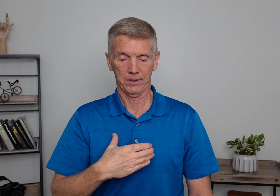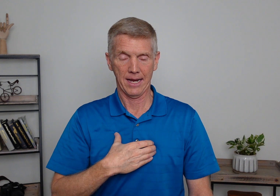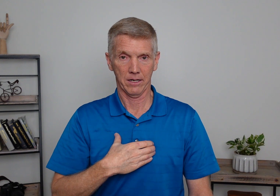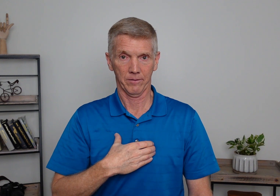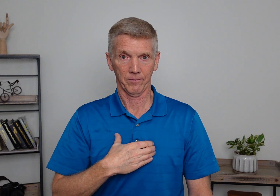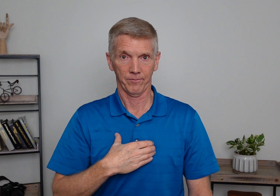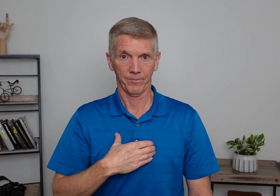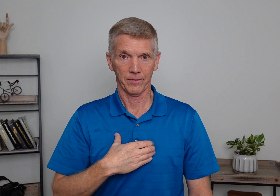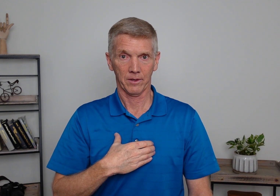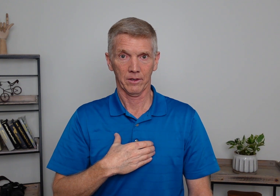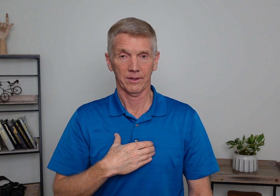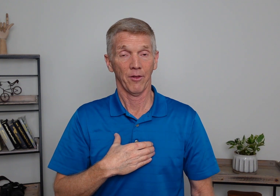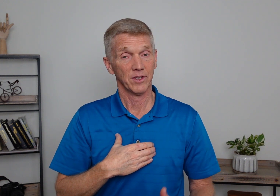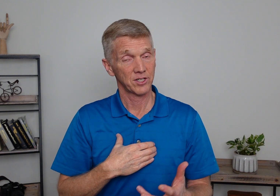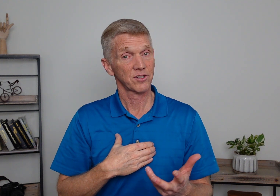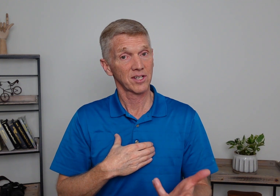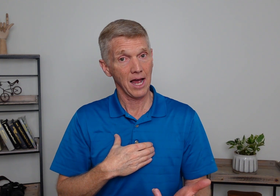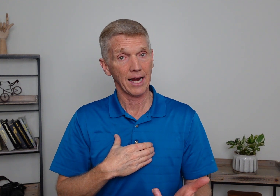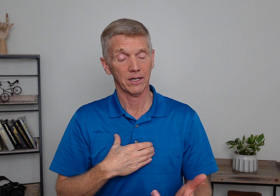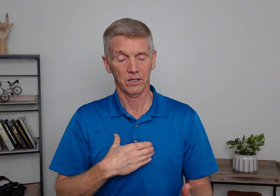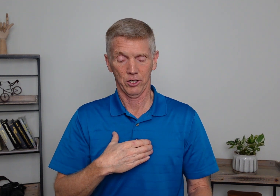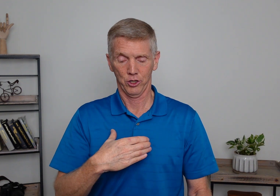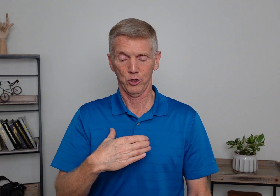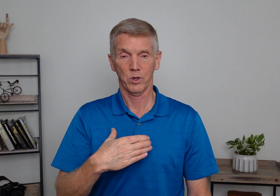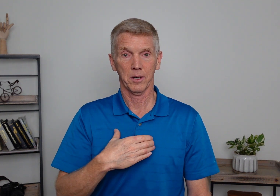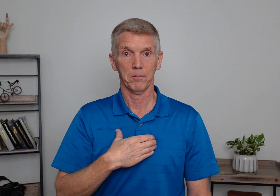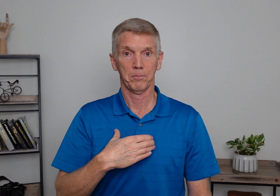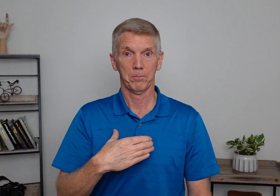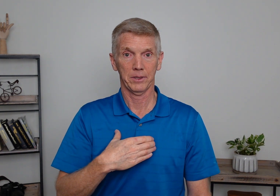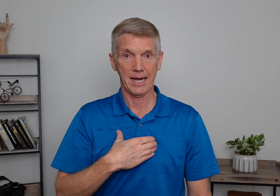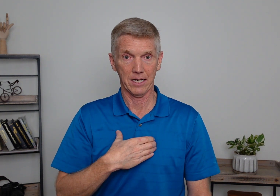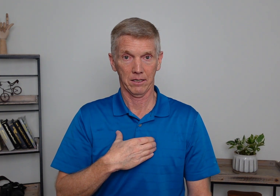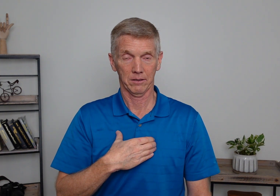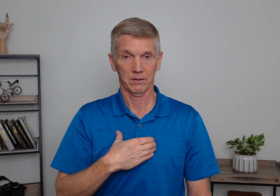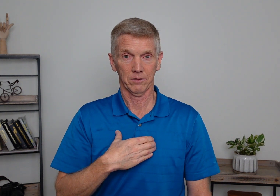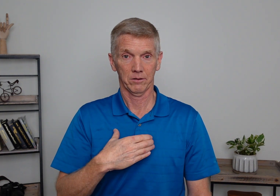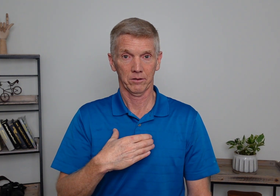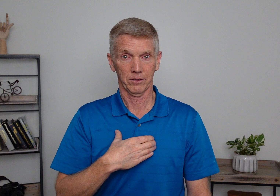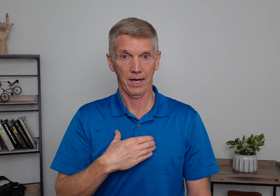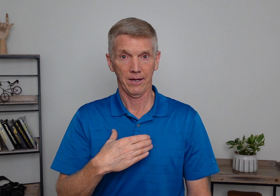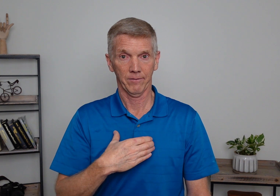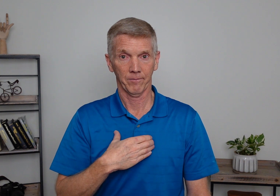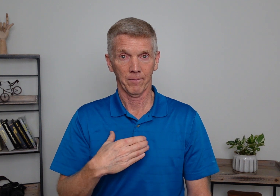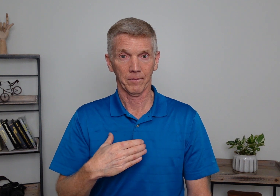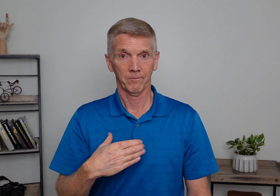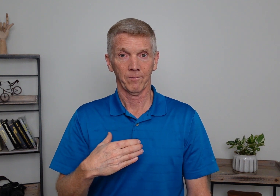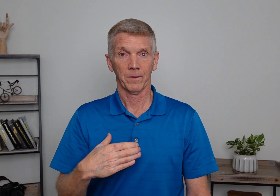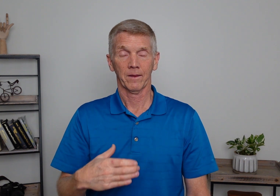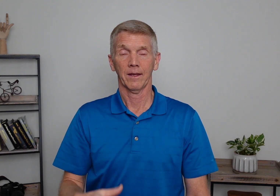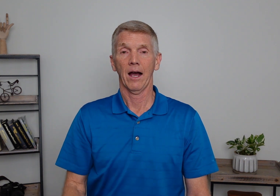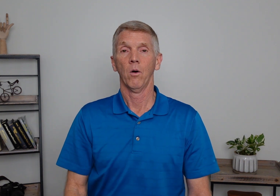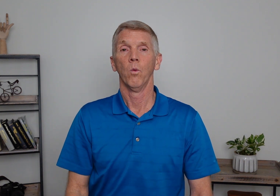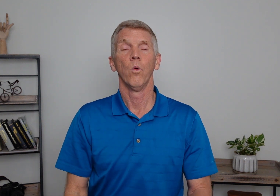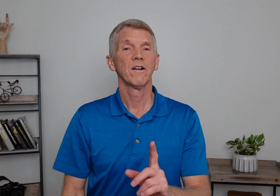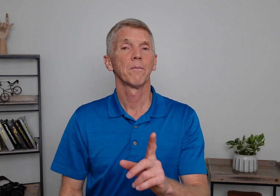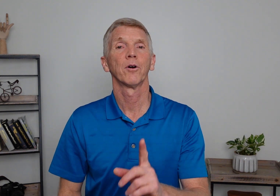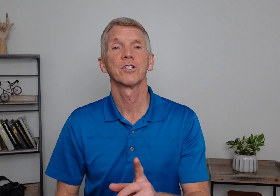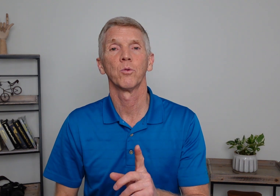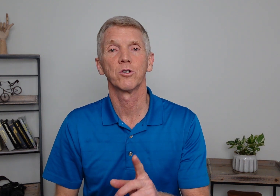complain. Now this is the sign, to complain, okay. Now, what if a person was going